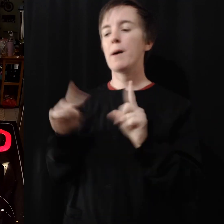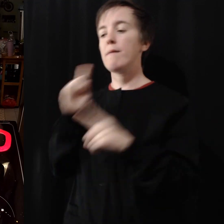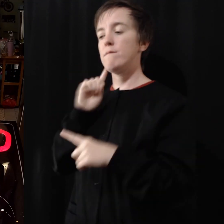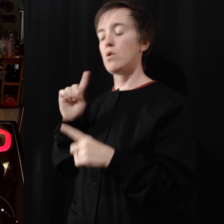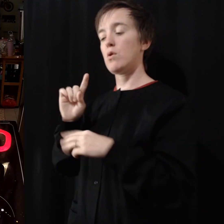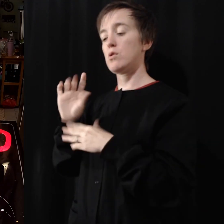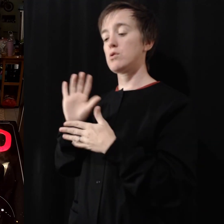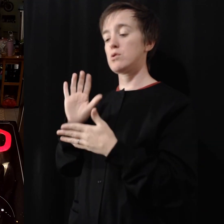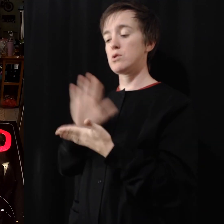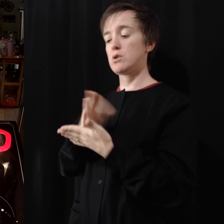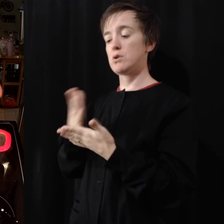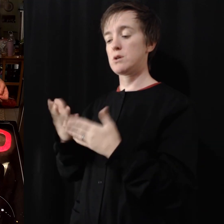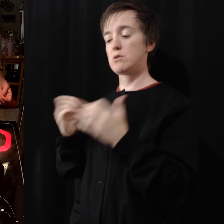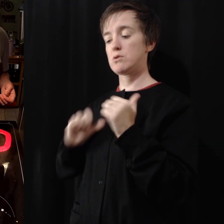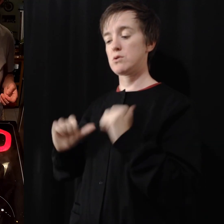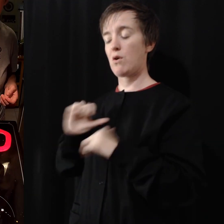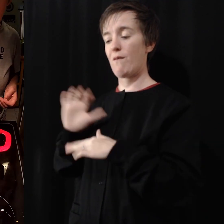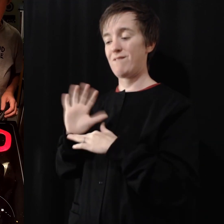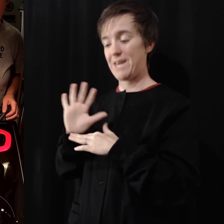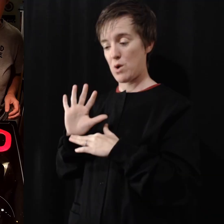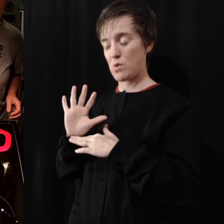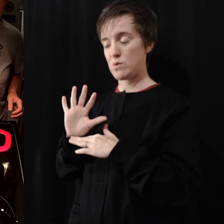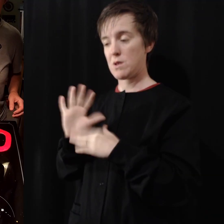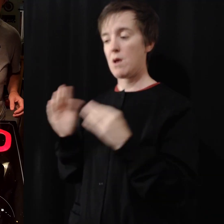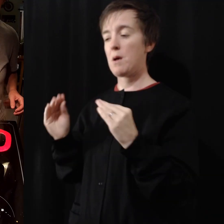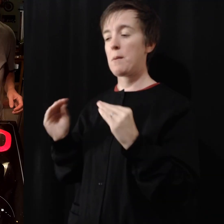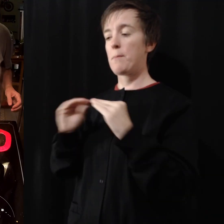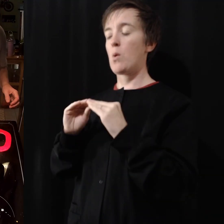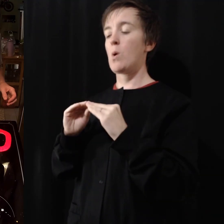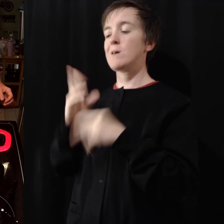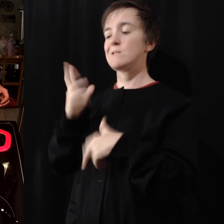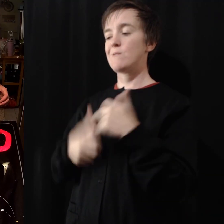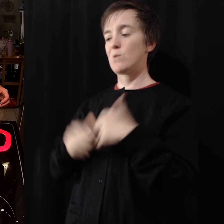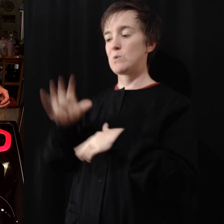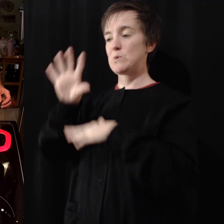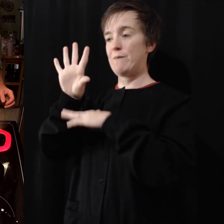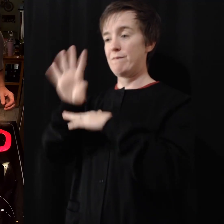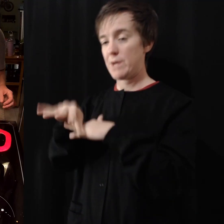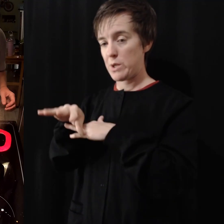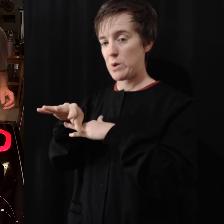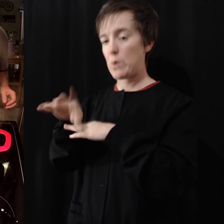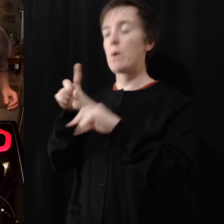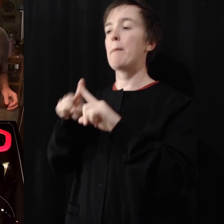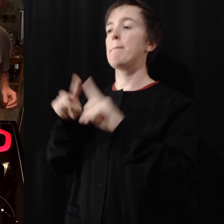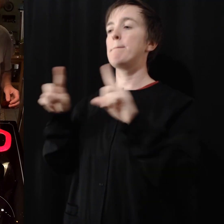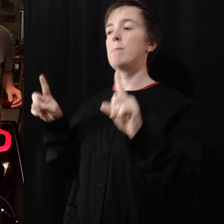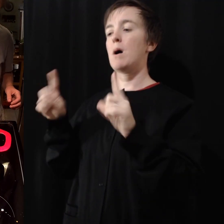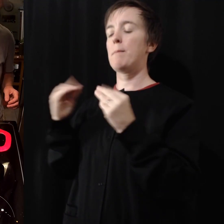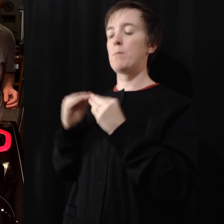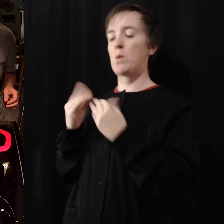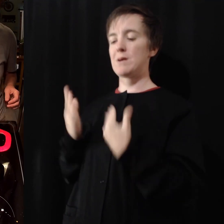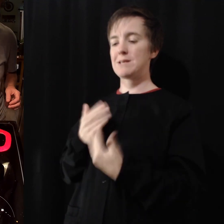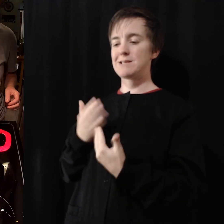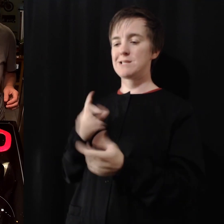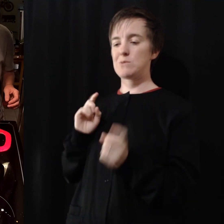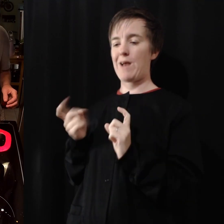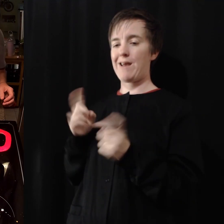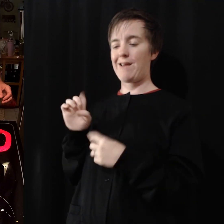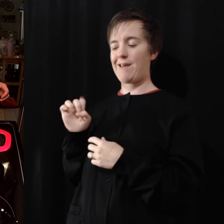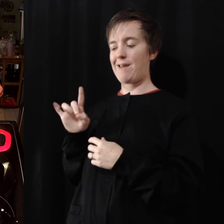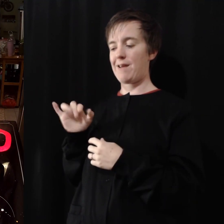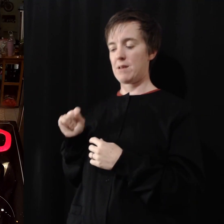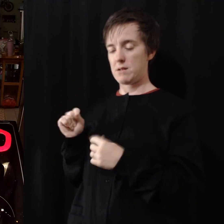show videos are harder to video but easier to